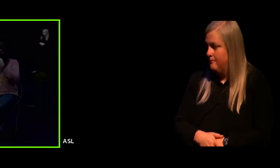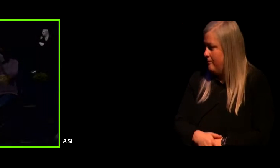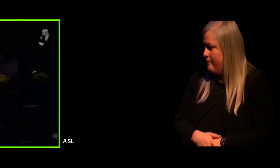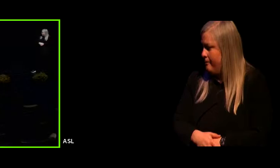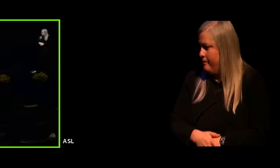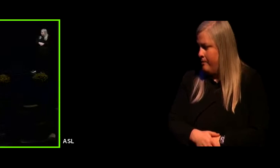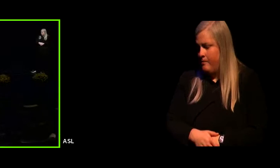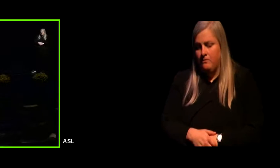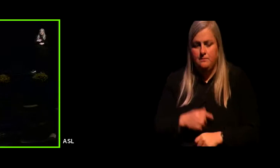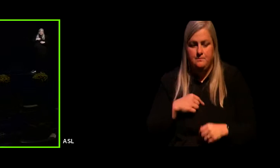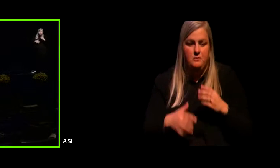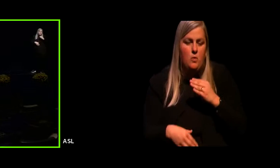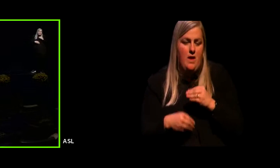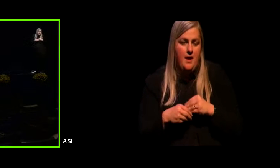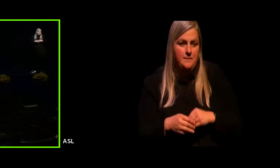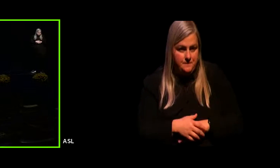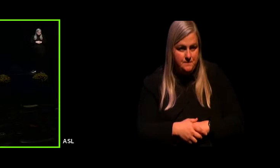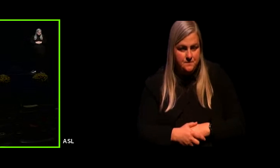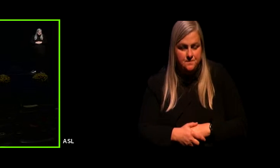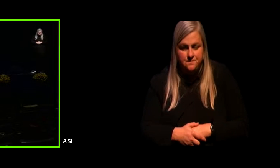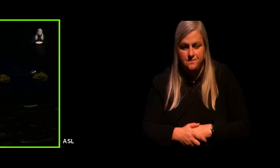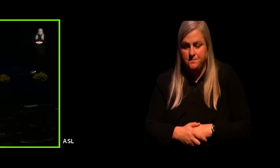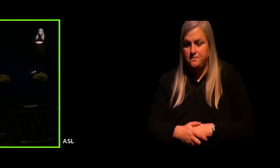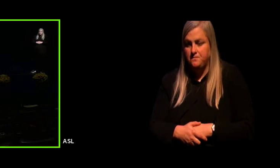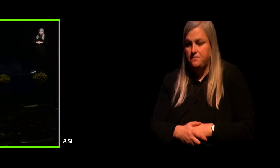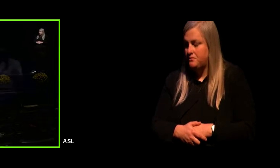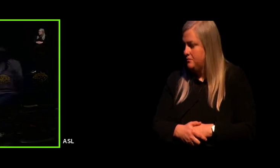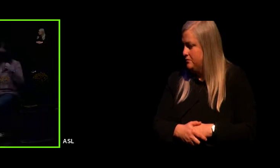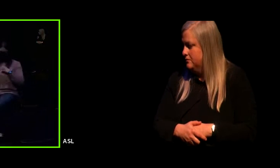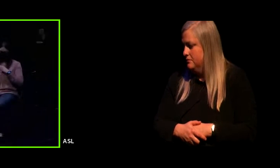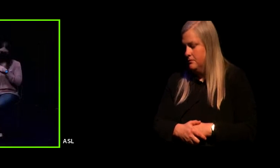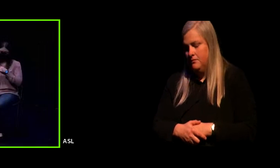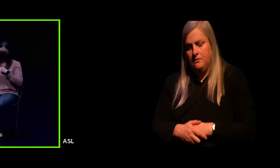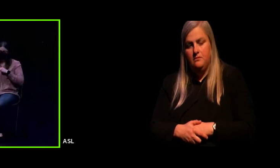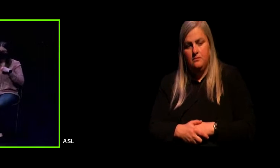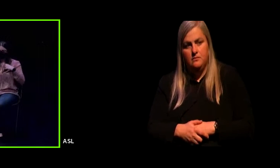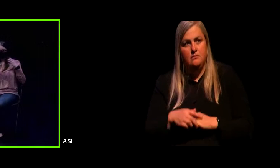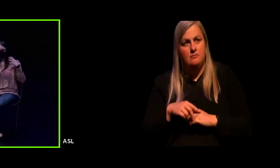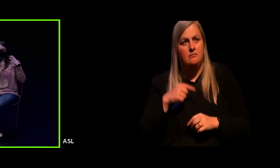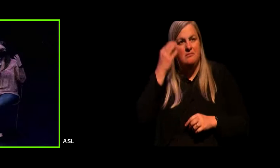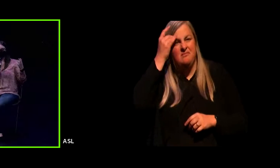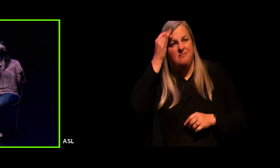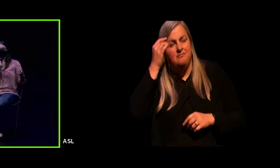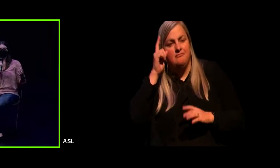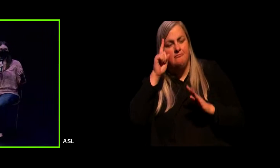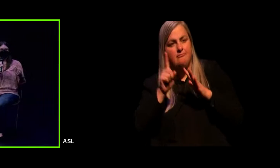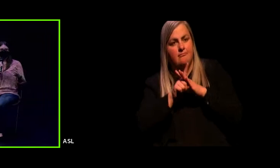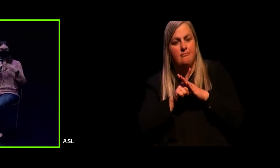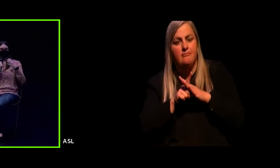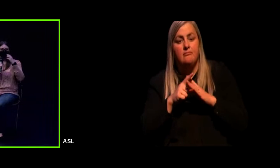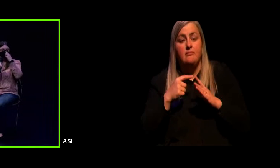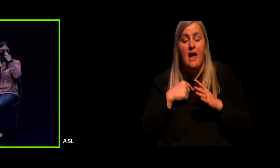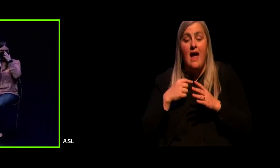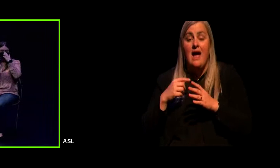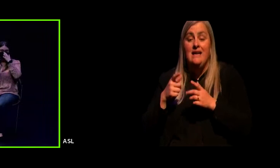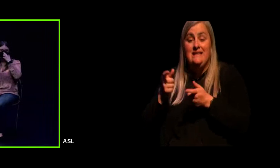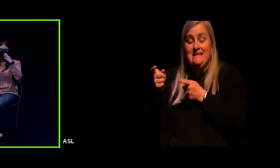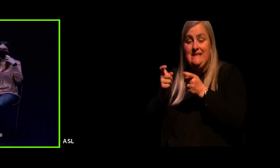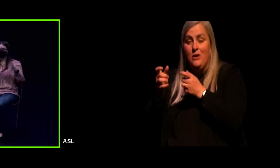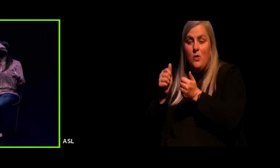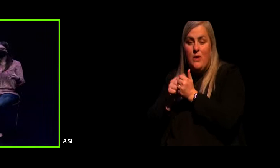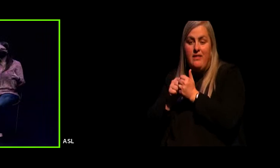I can on to that. When dealing something that brings to mind is when I'm dealing with pseudo-archaeologists, I often hear these